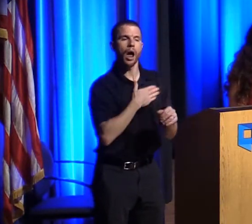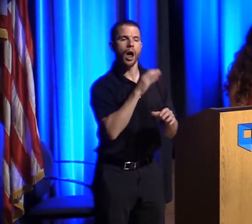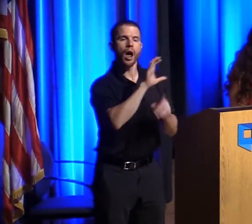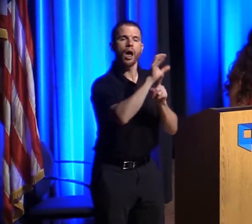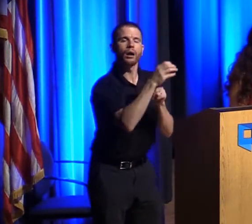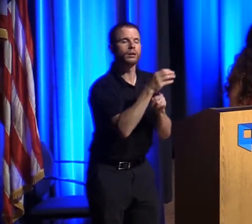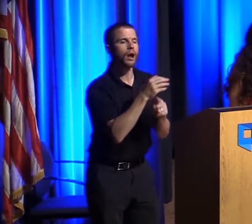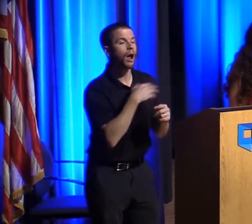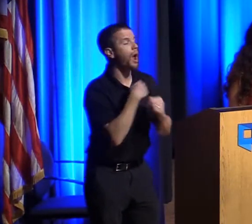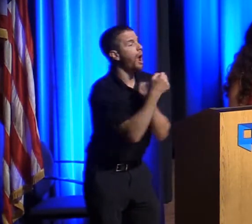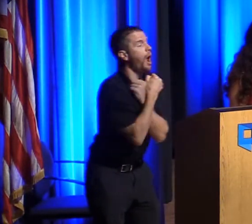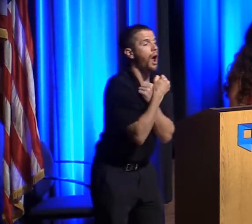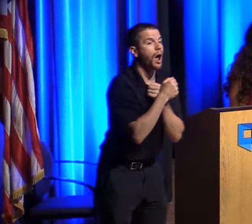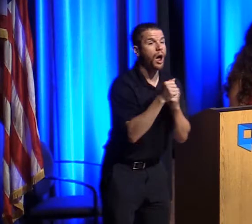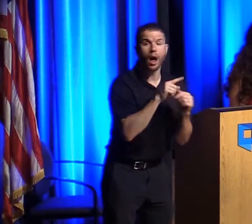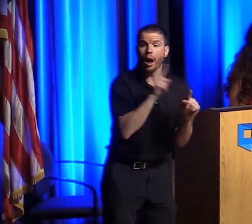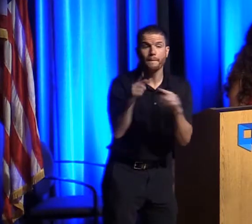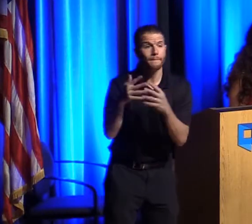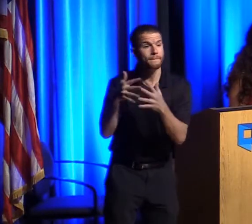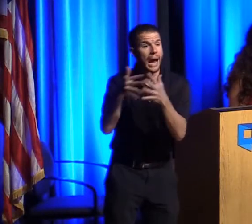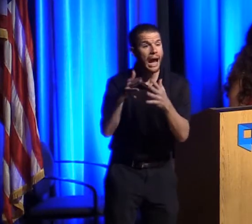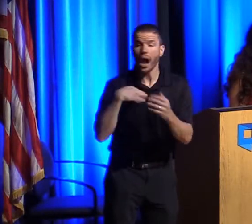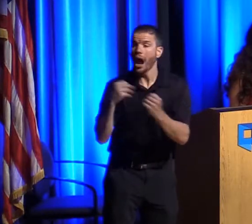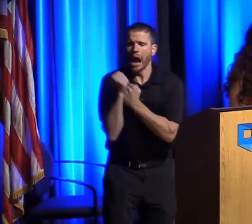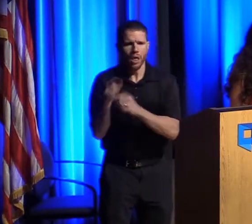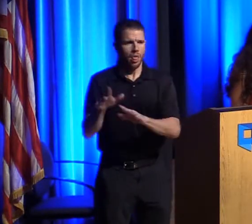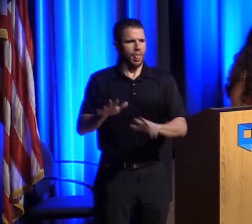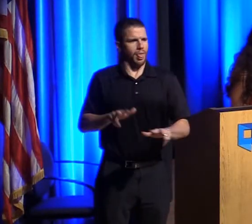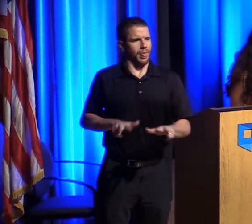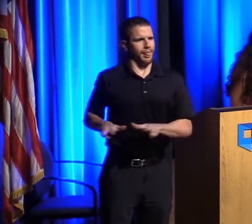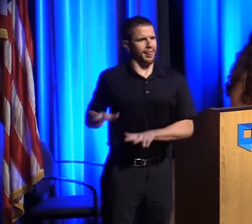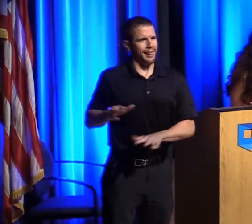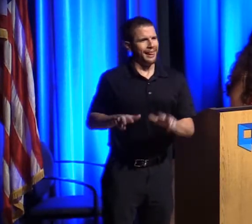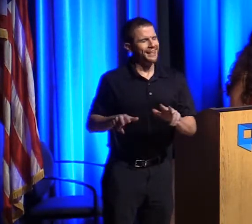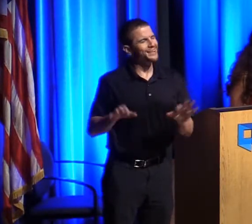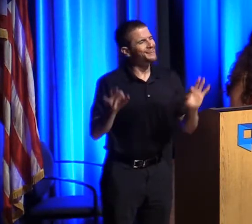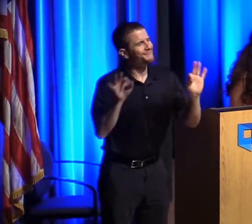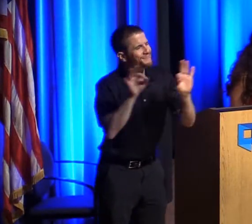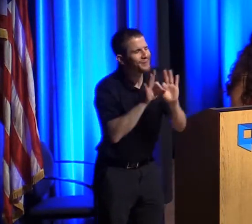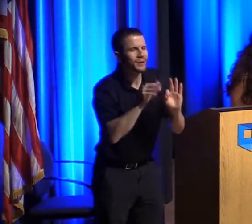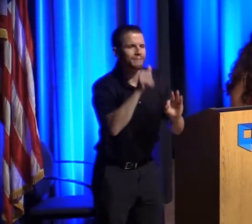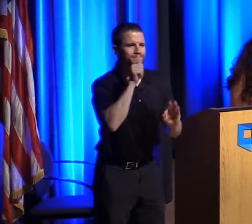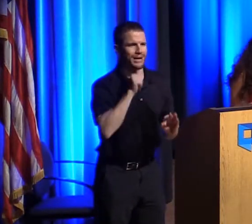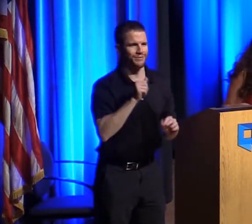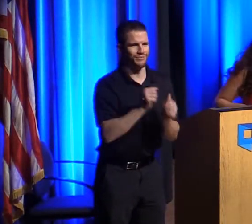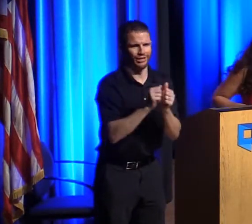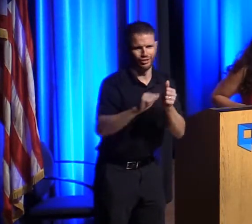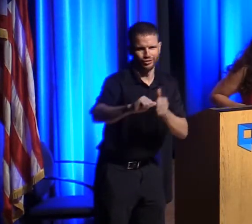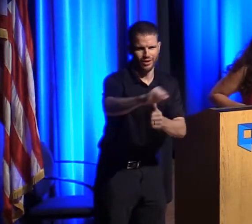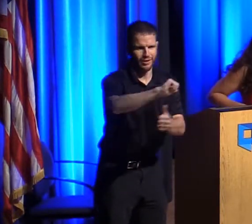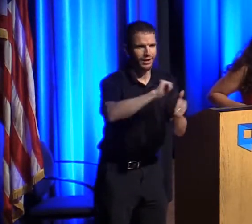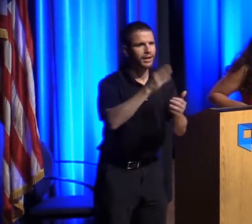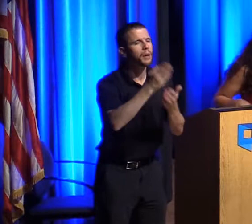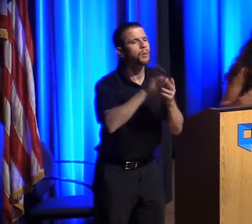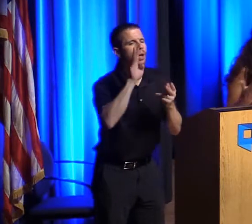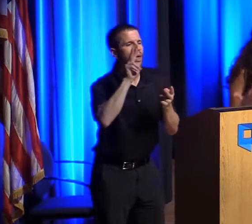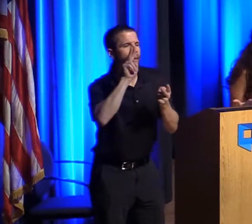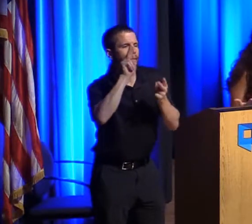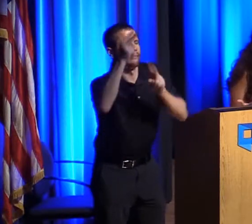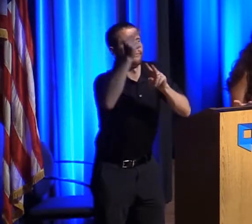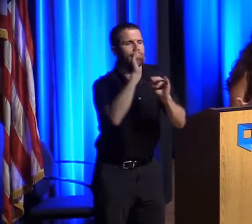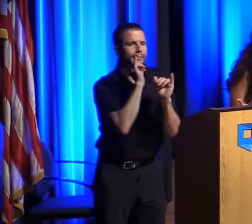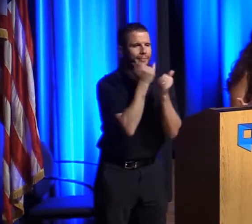are and where we've come from. And so be patient with each other, right? When those kinds of things happen. And